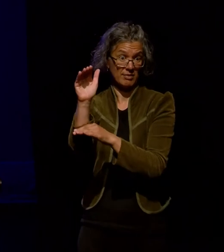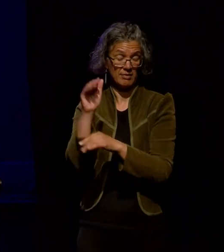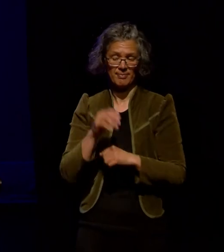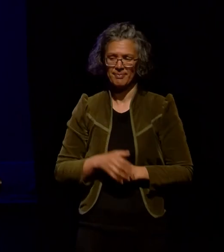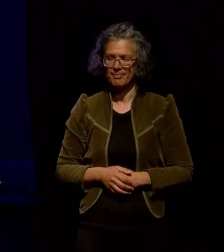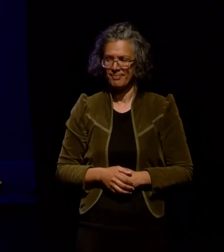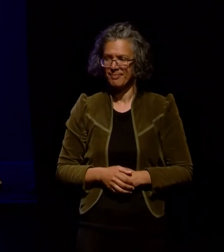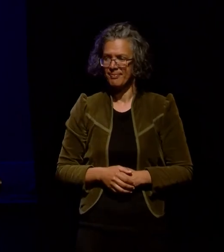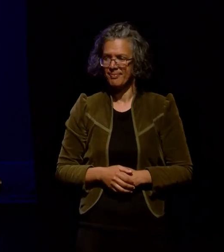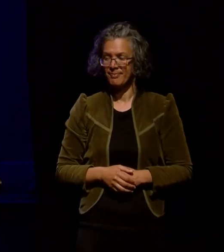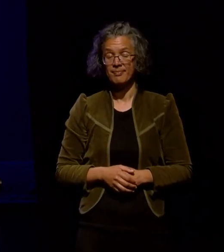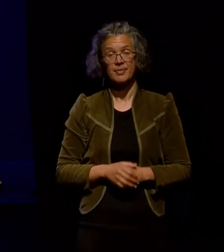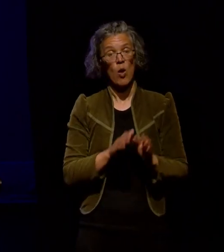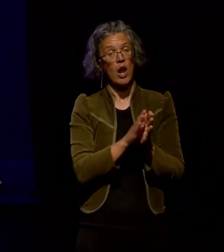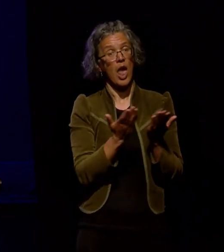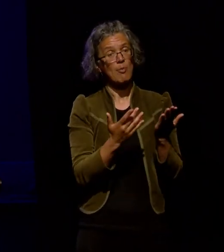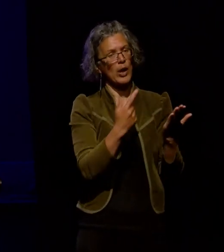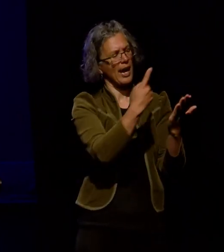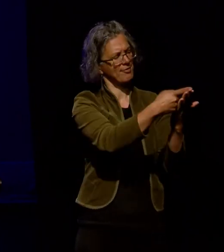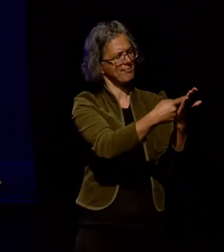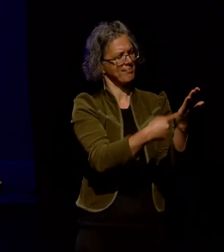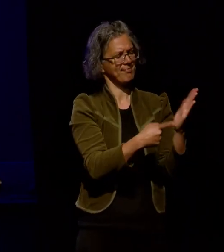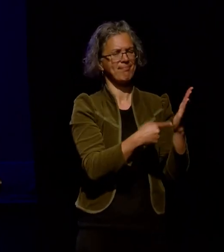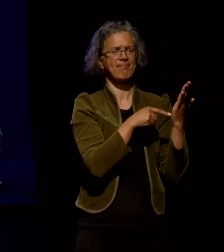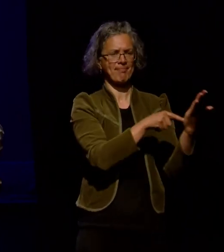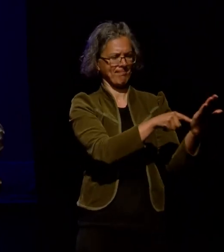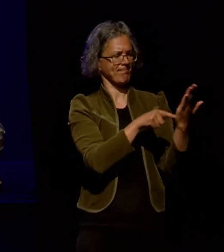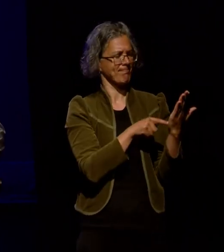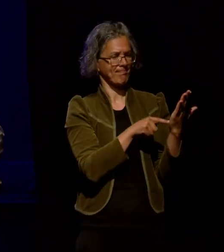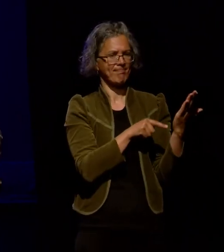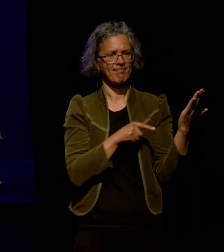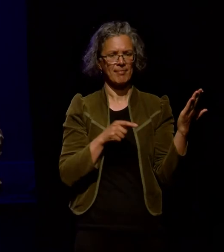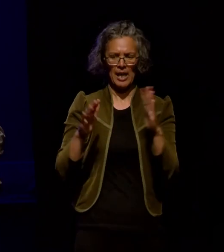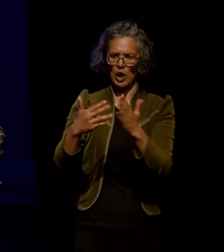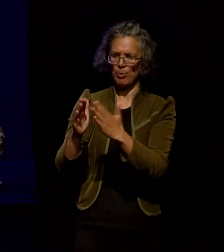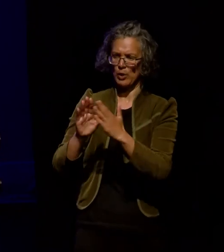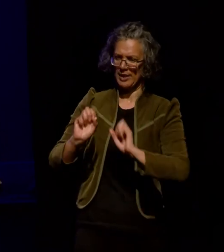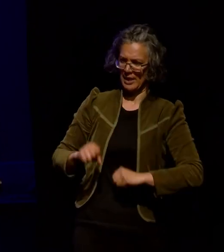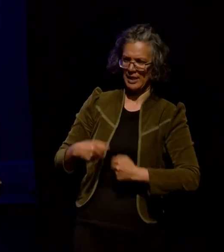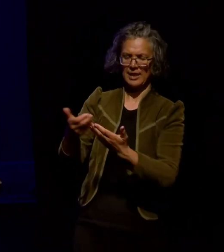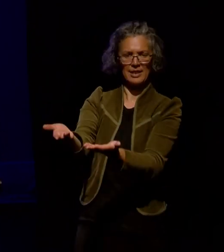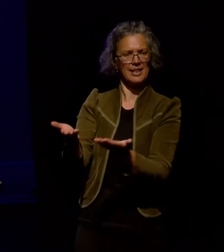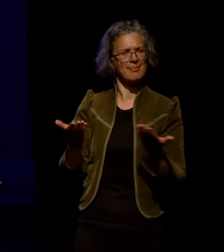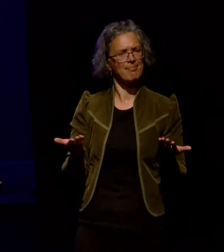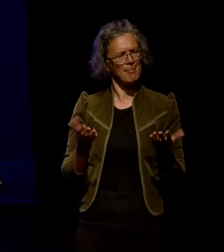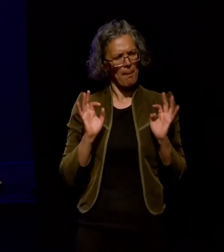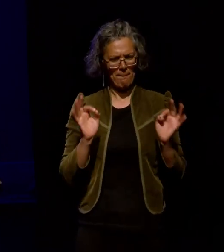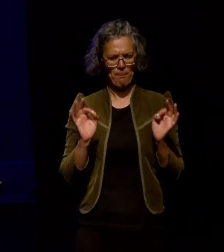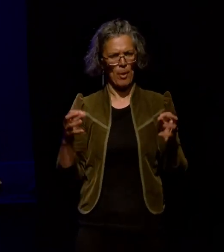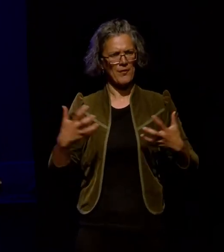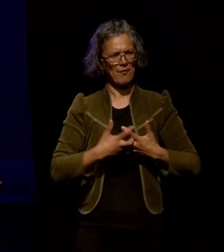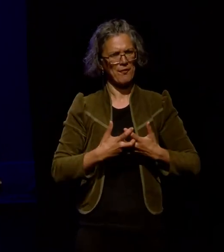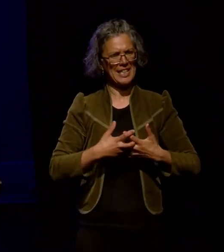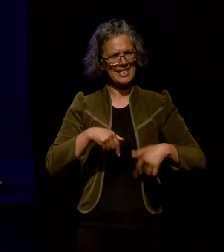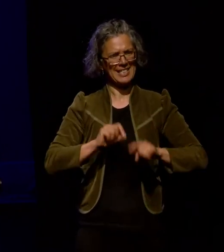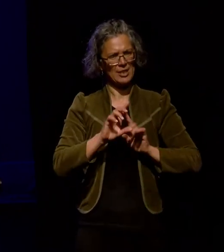So the library has a mandate, a commitment to work collaboratively, and a community of Pacific people to serve. And so this project fits really perfectly with us